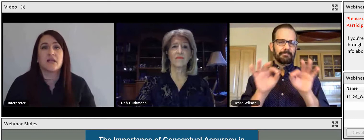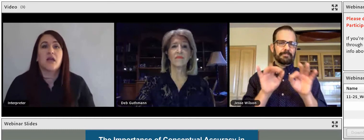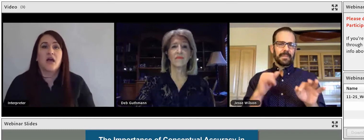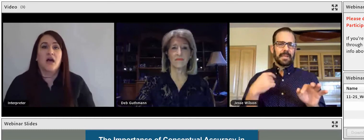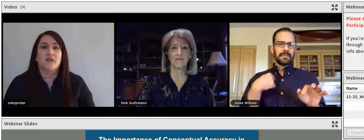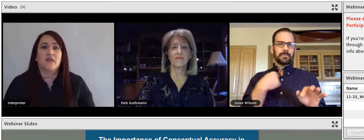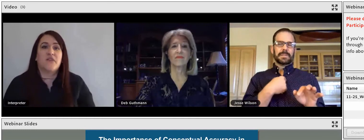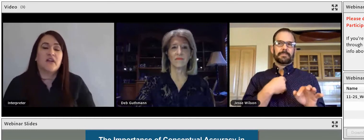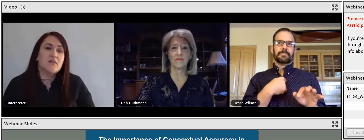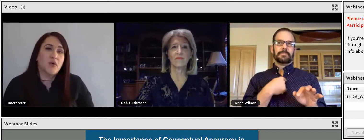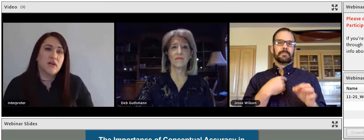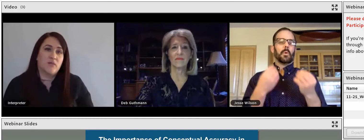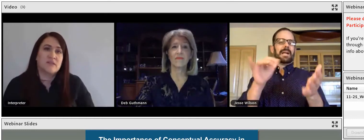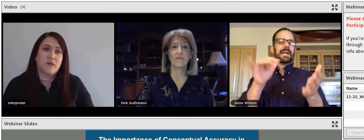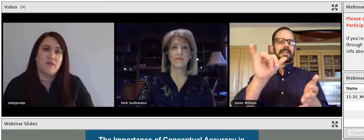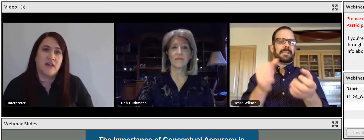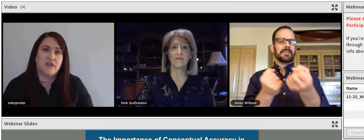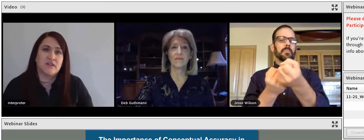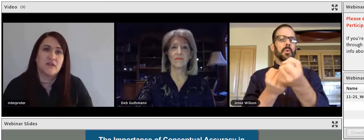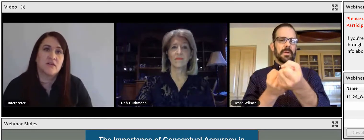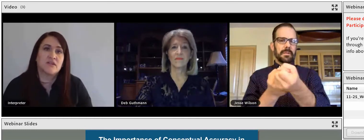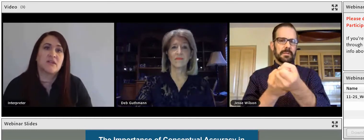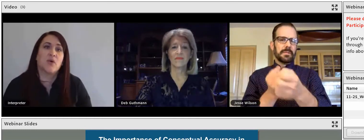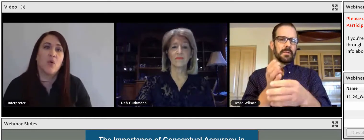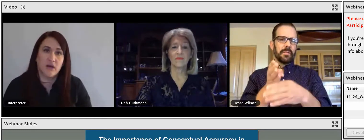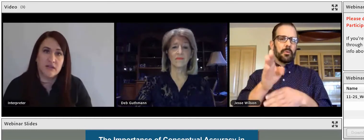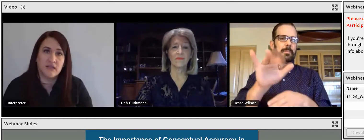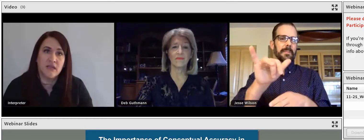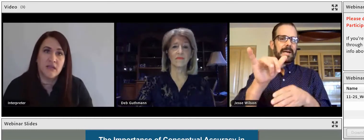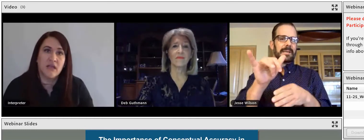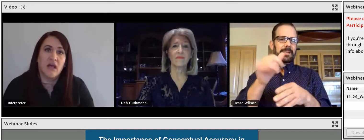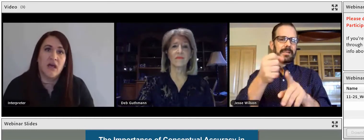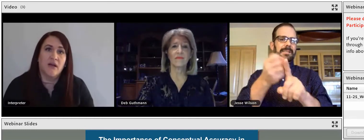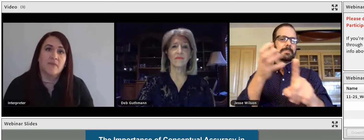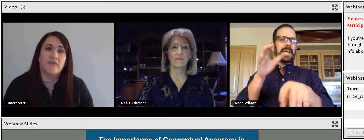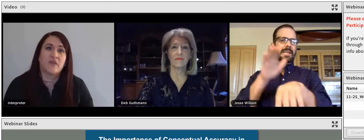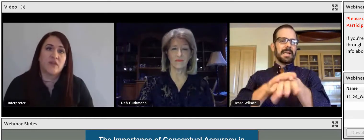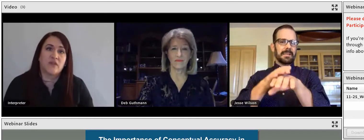or drugs. It's very important that we as providers support